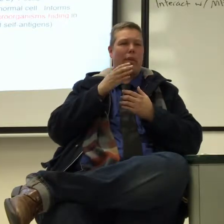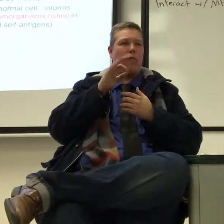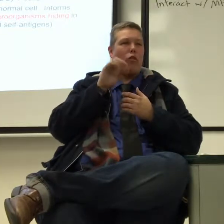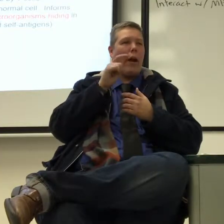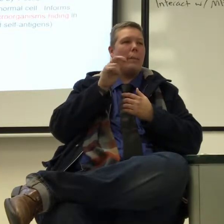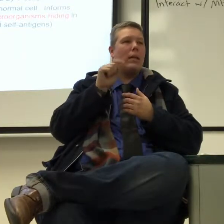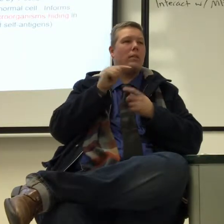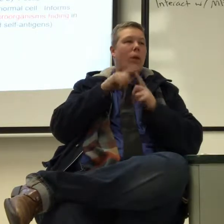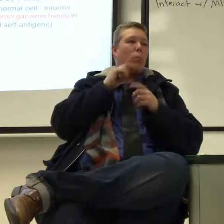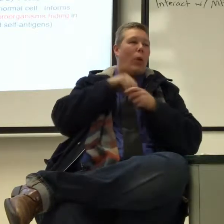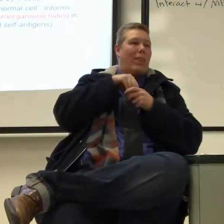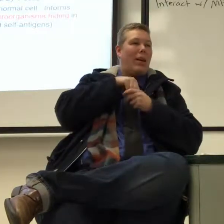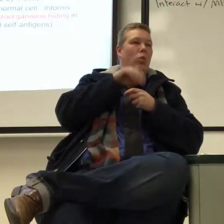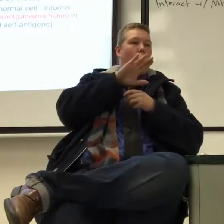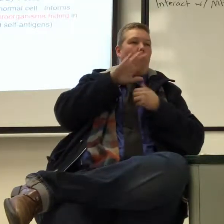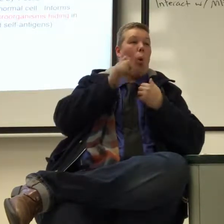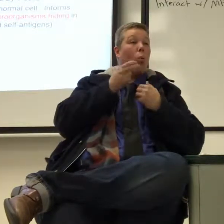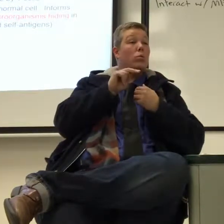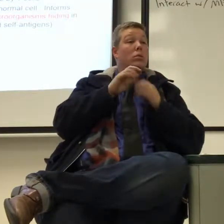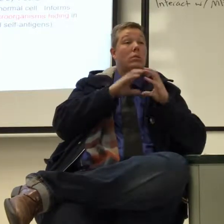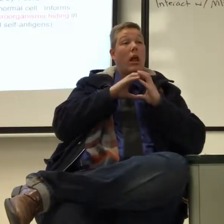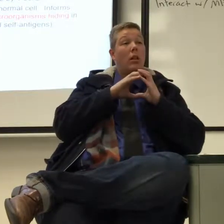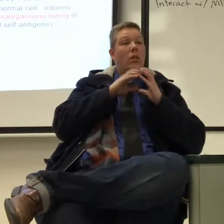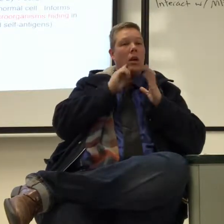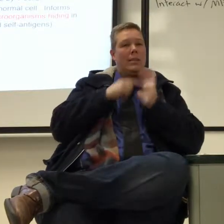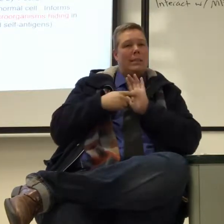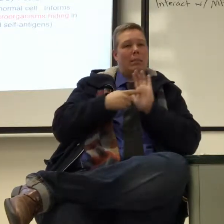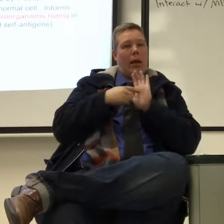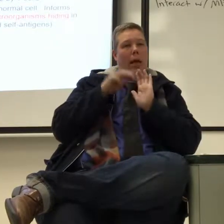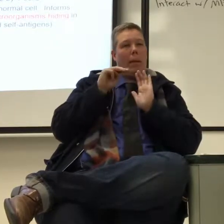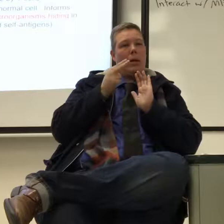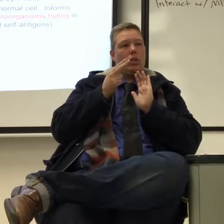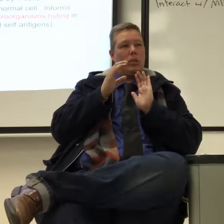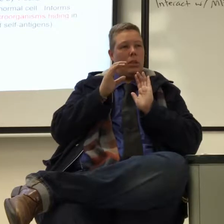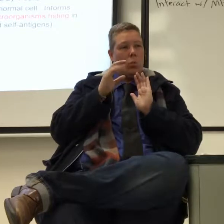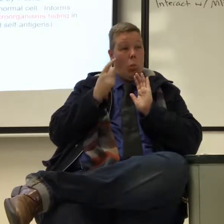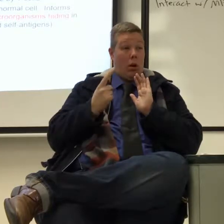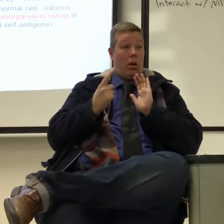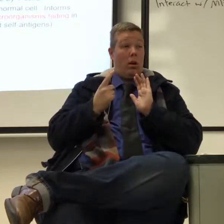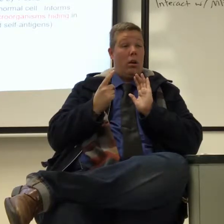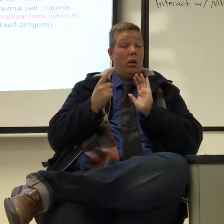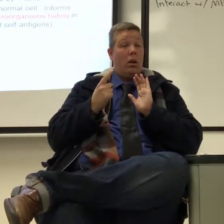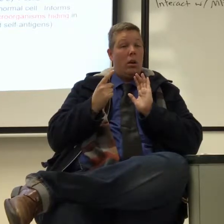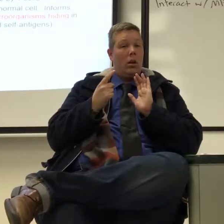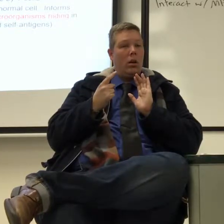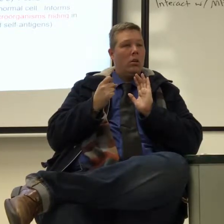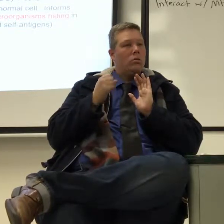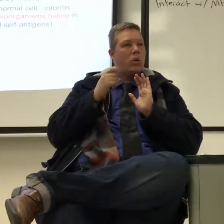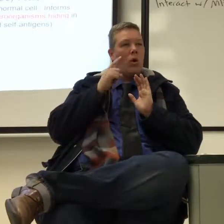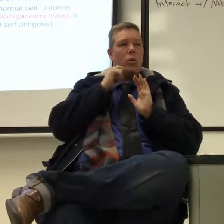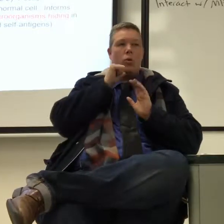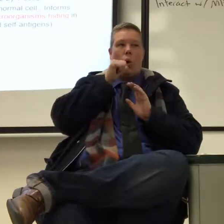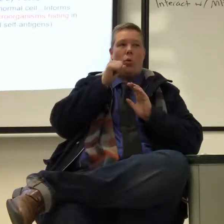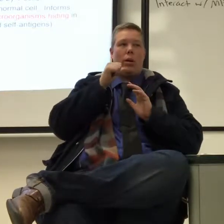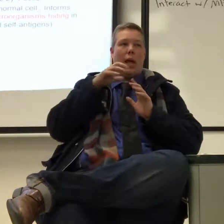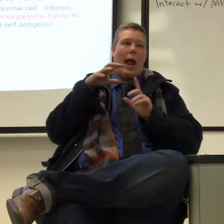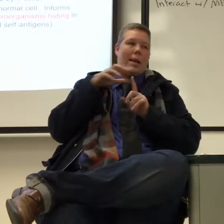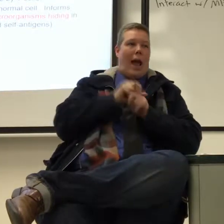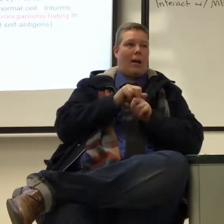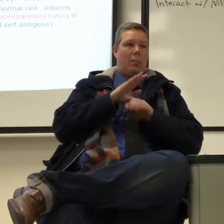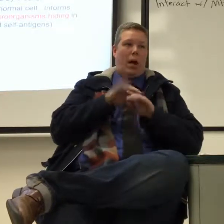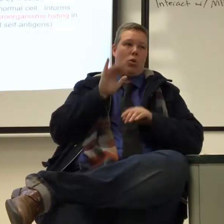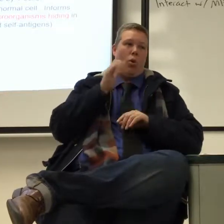own cells. And it's displaying it on MHC1 so you don't get attacked by your own immune